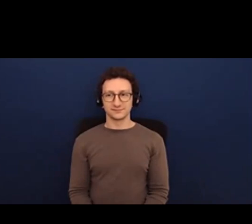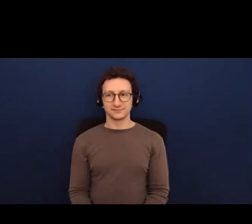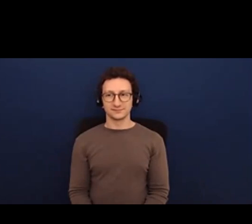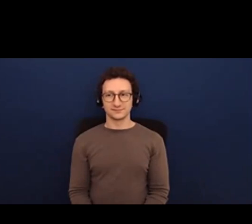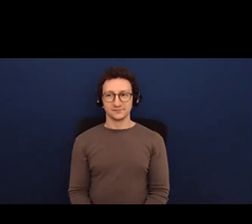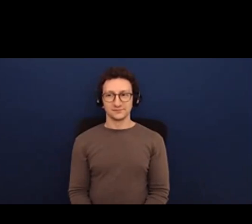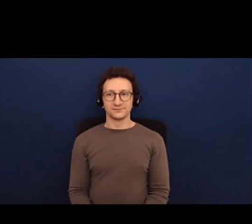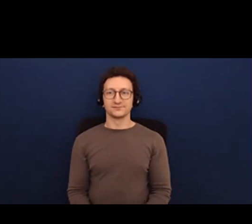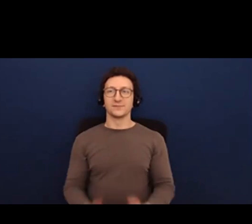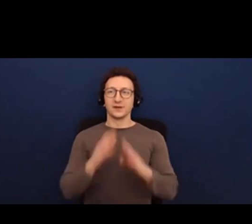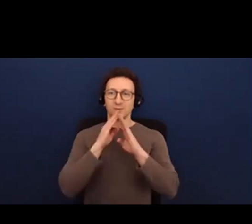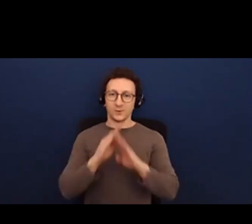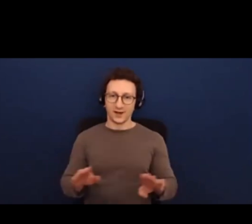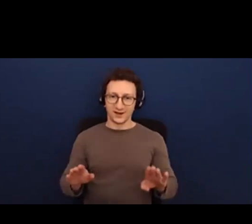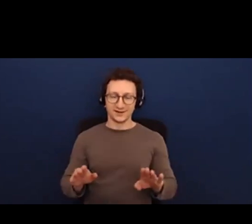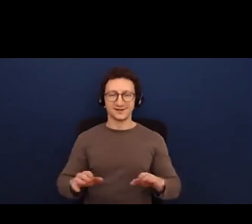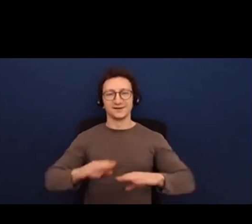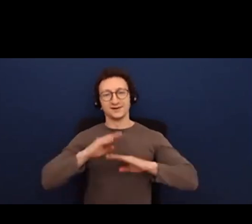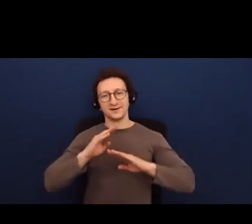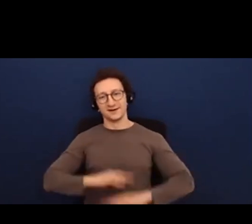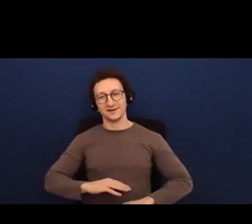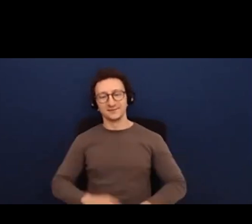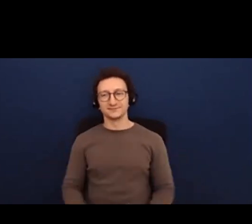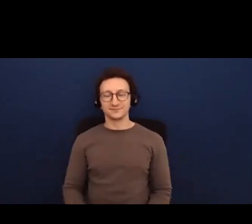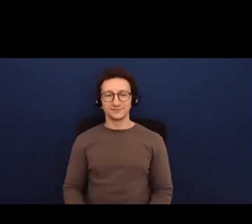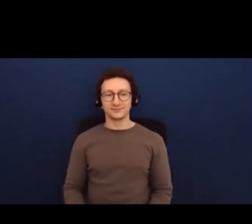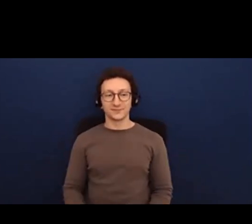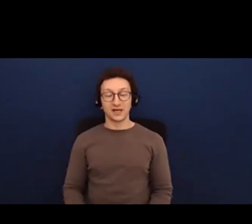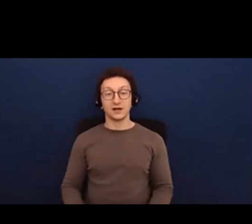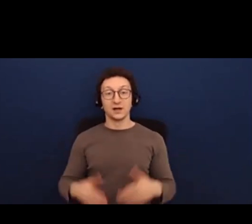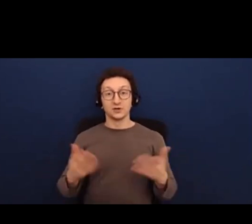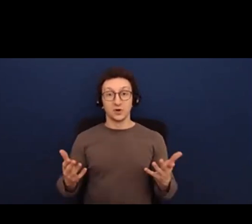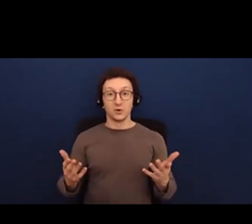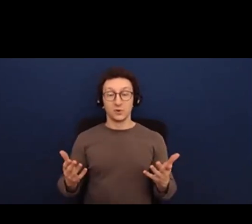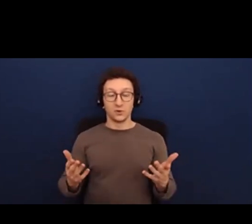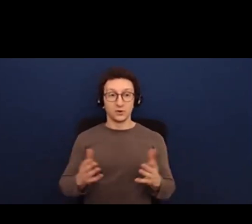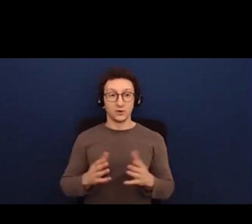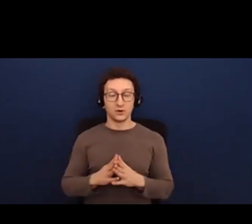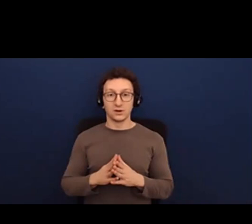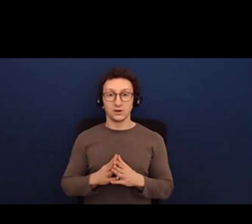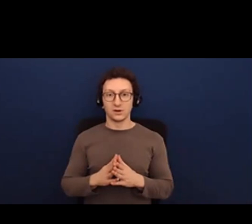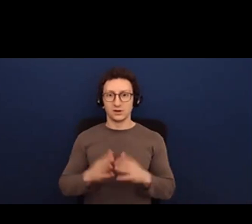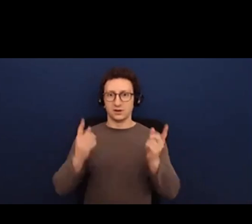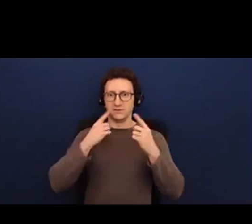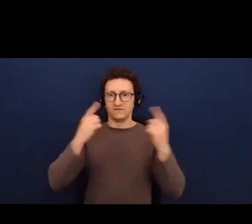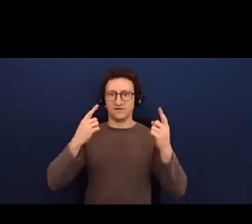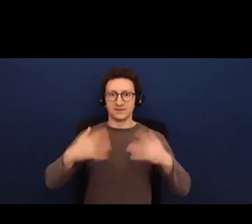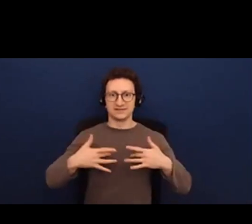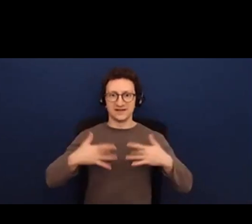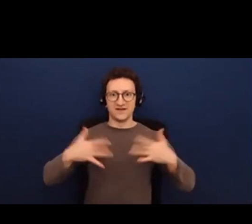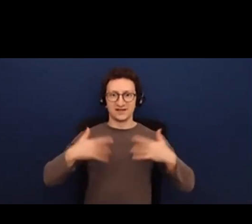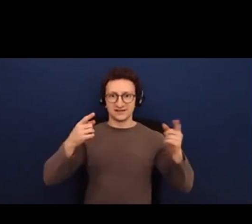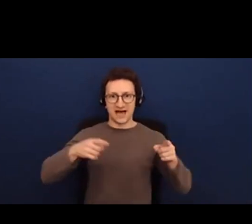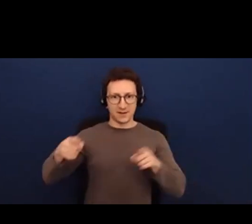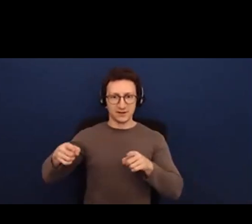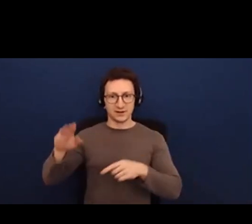Okay, there we go. Mm-hmm. You're good. So the great events of the day are recorded in the diary, and today